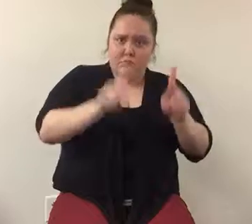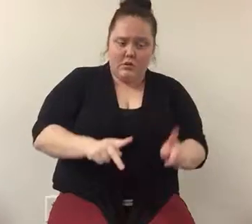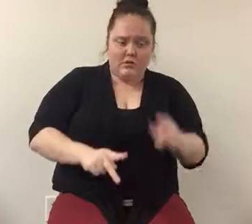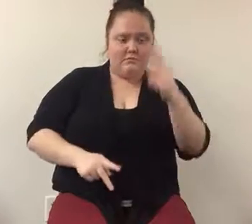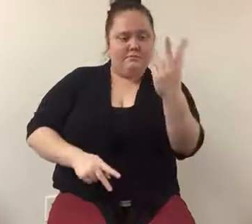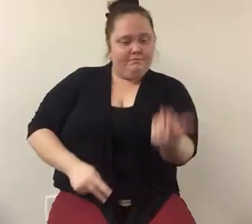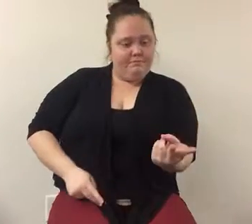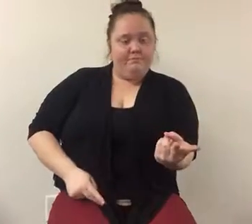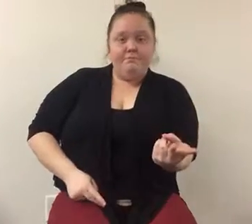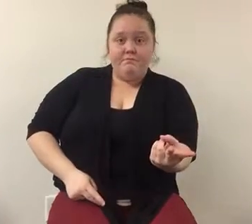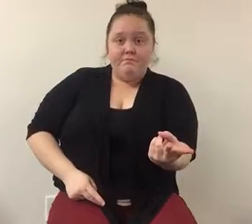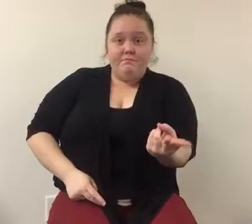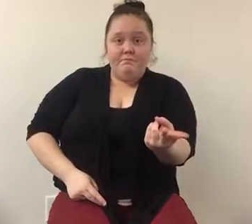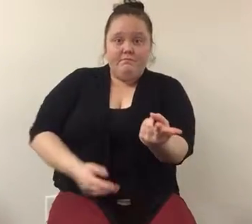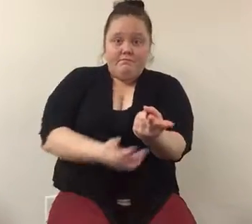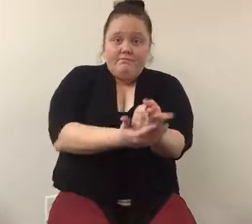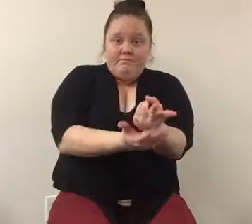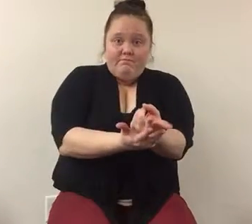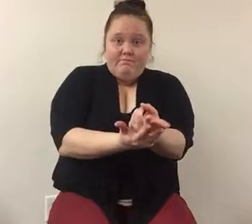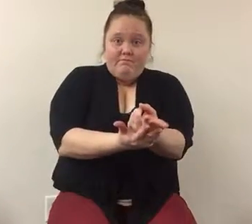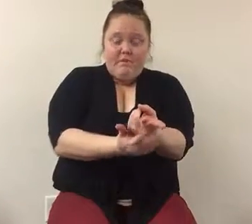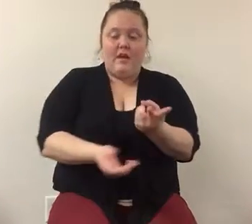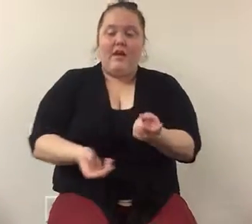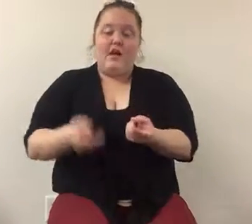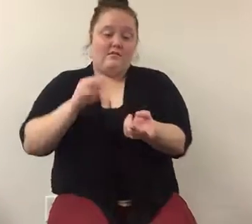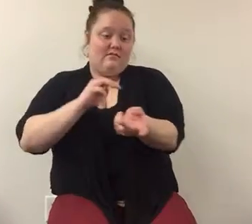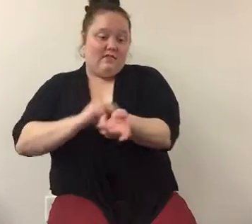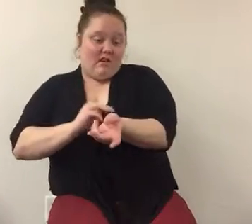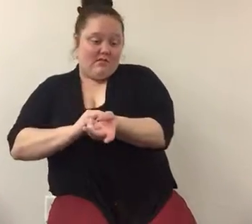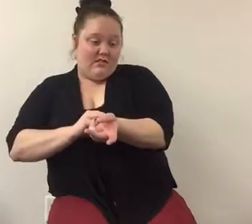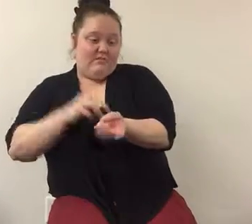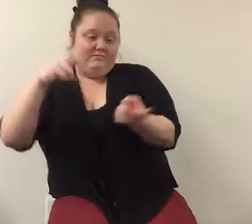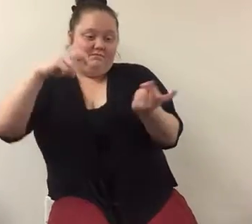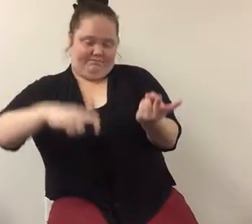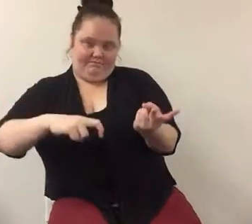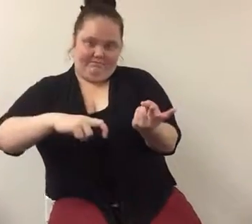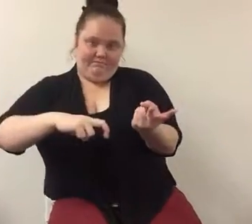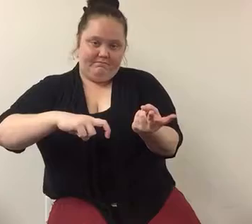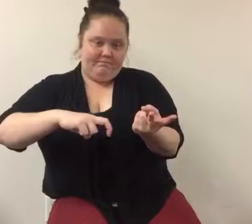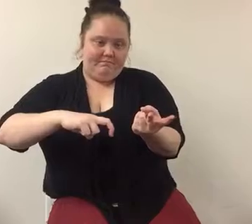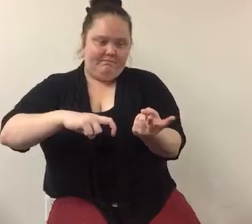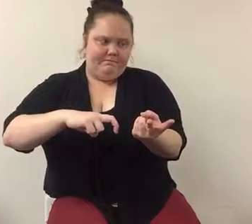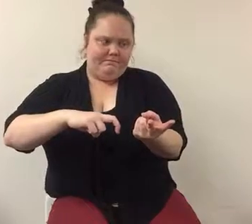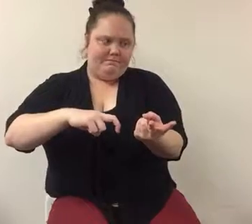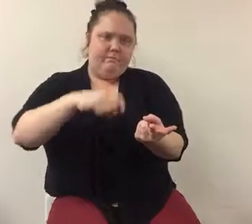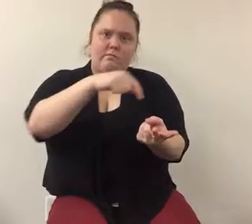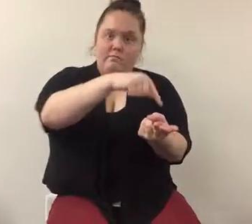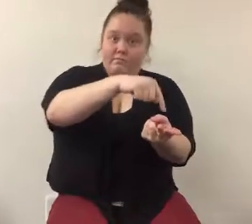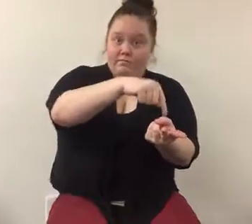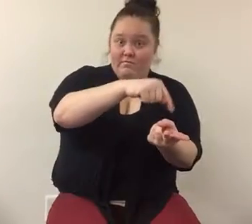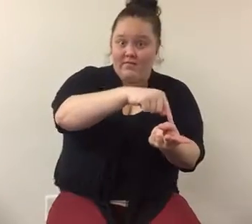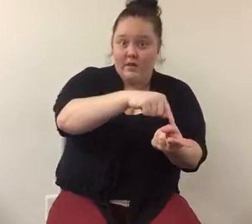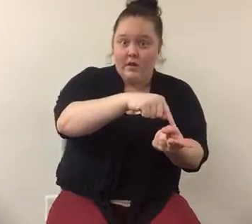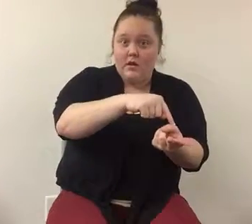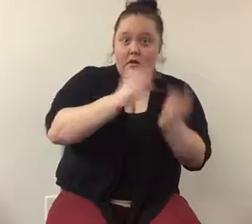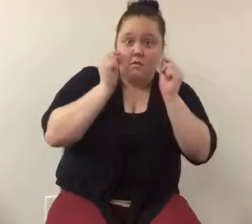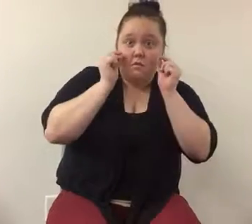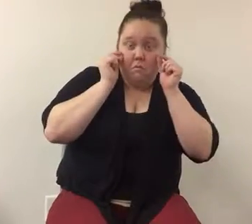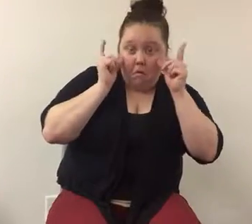ear. The patient's awake during the procedure. They're breathing on their own. You're